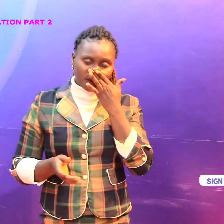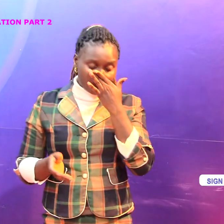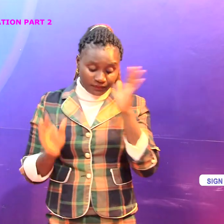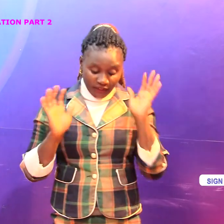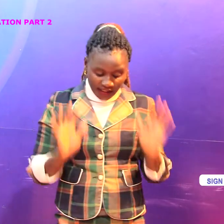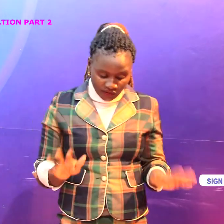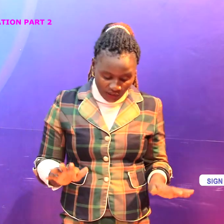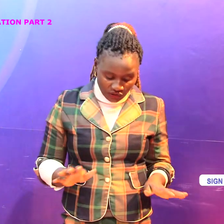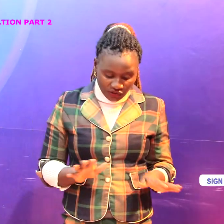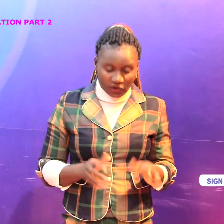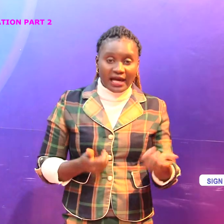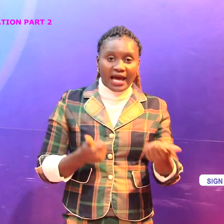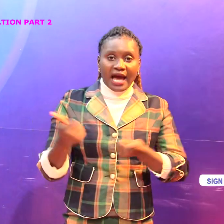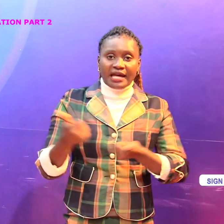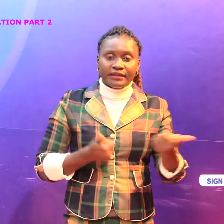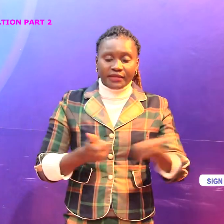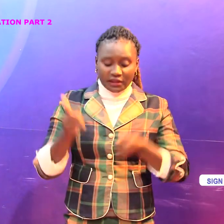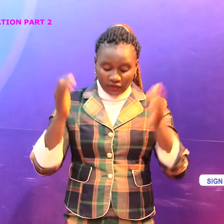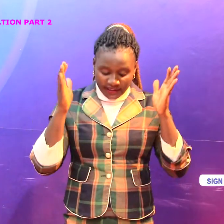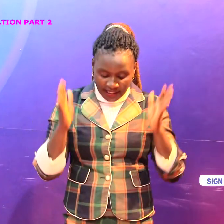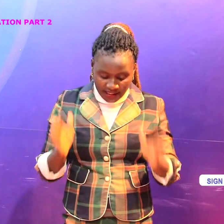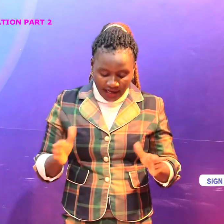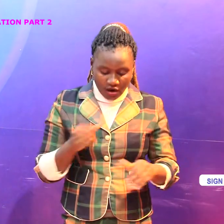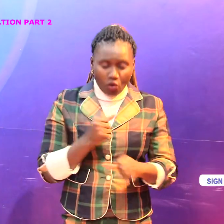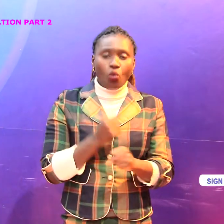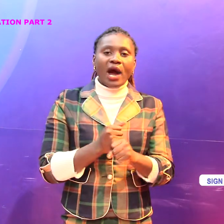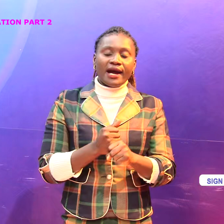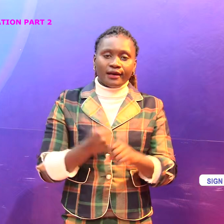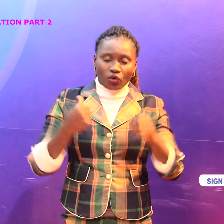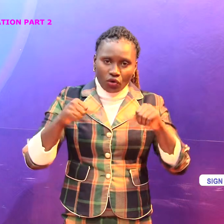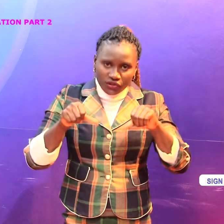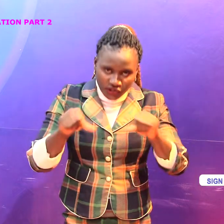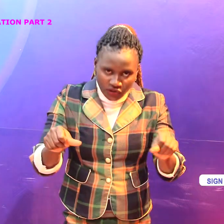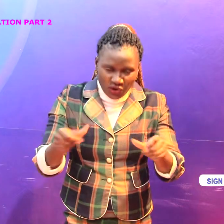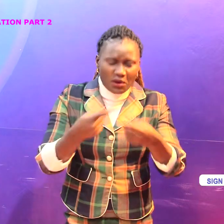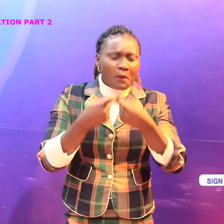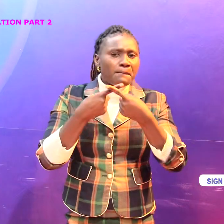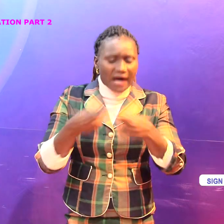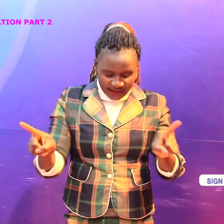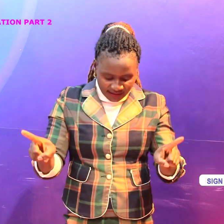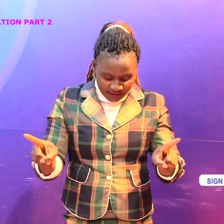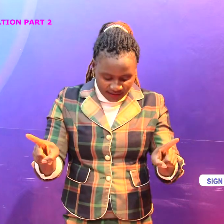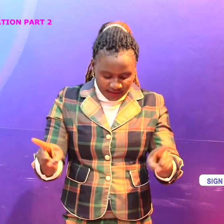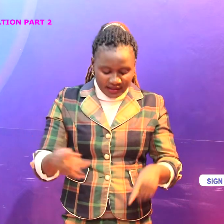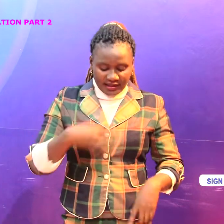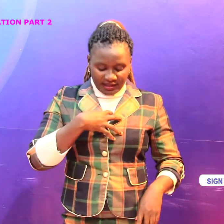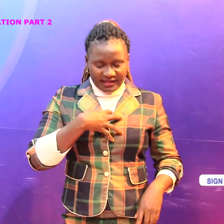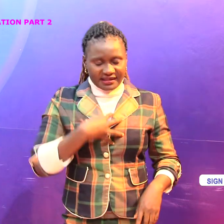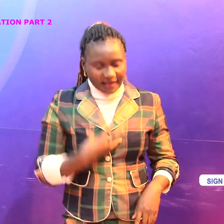facial expression. So administrator work continue but